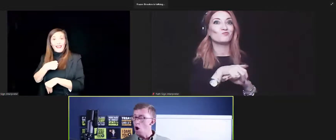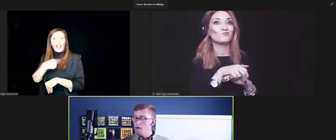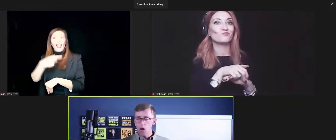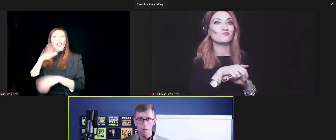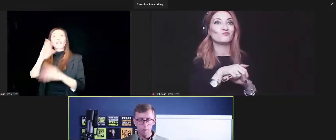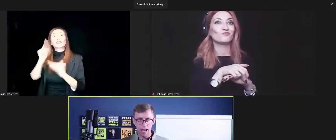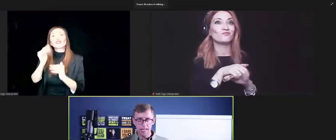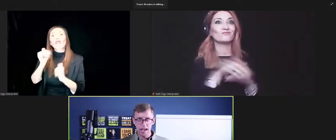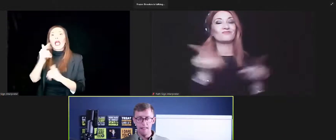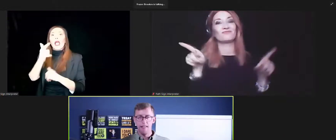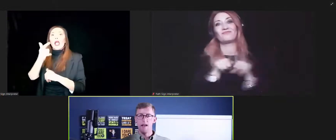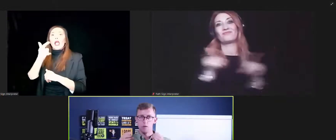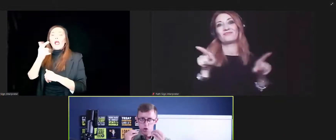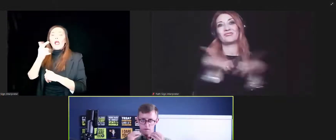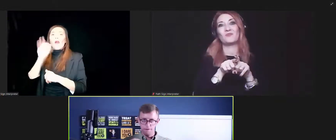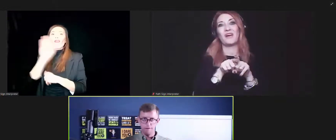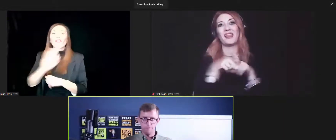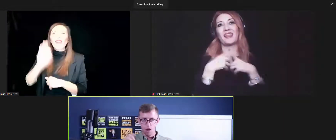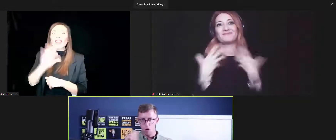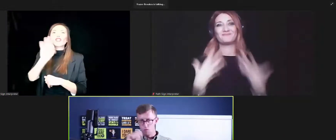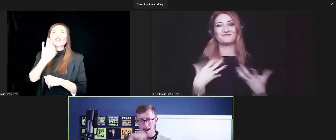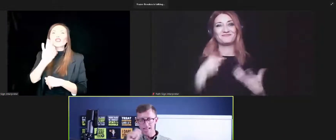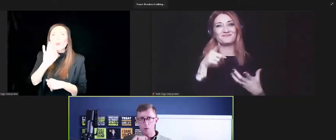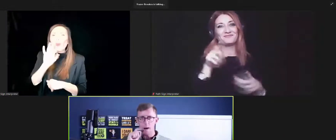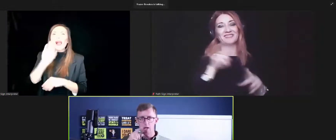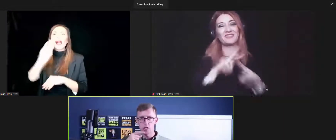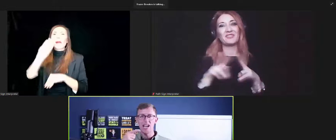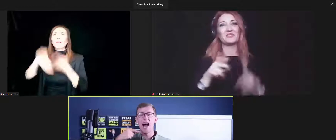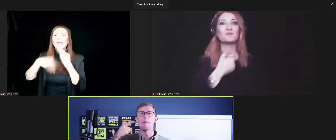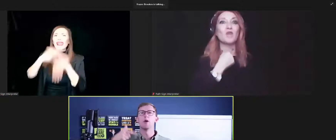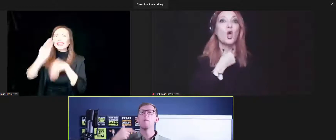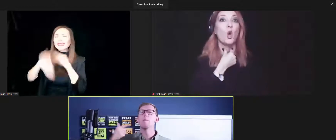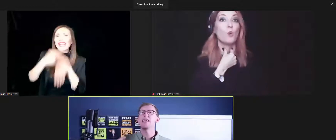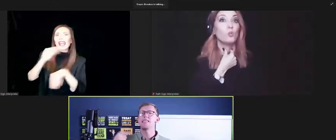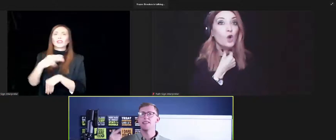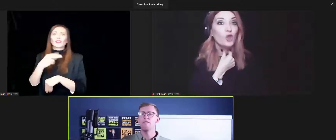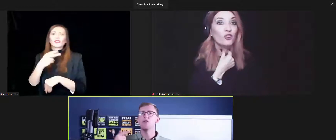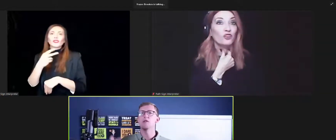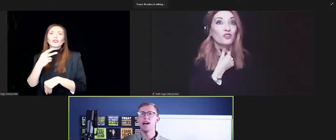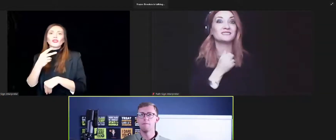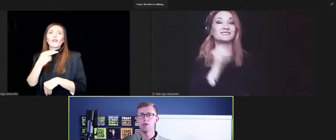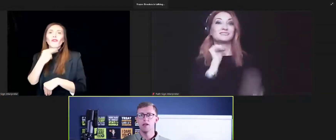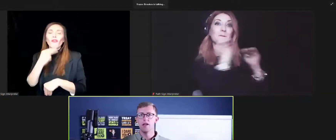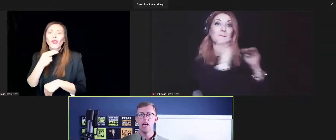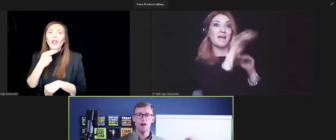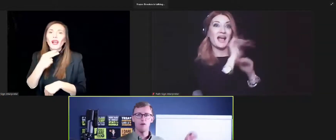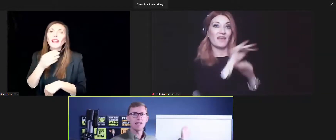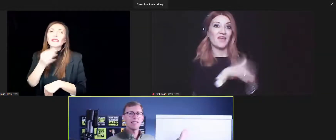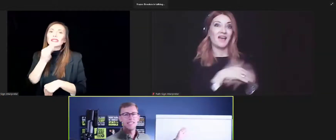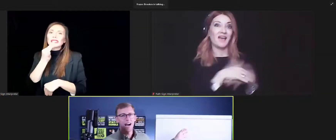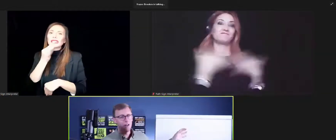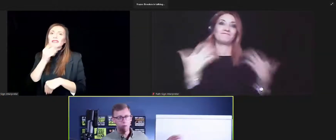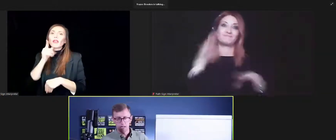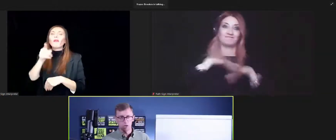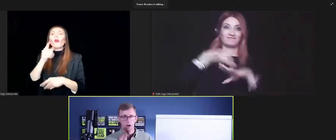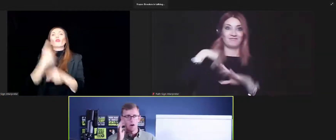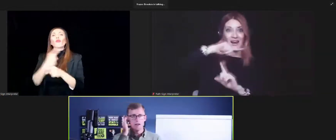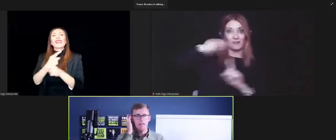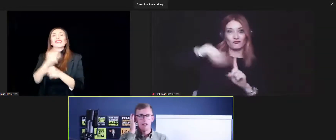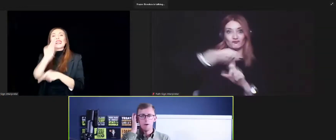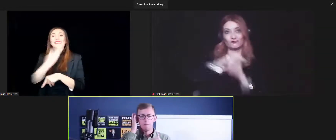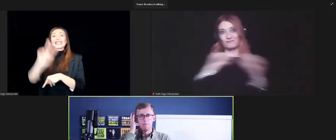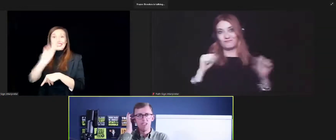Don't overcomplicate it. Just write down what I'm going to say. I'm going to repeat a few times. If I write it down, it will take too